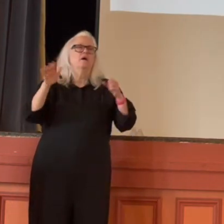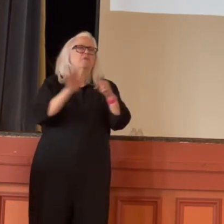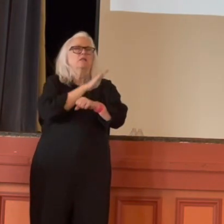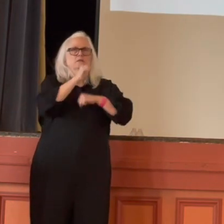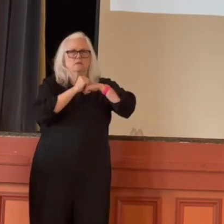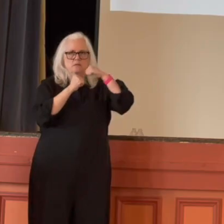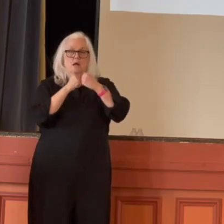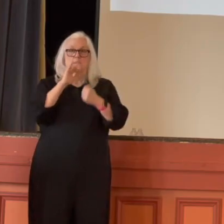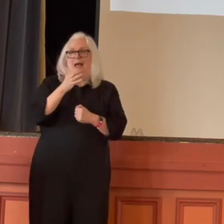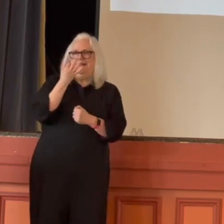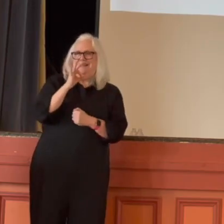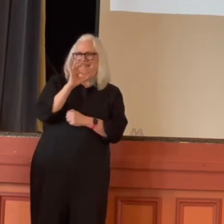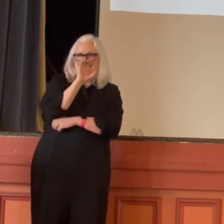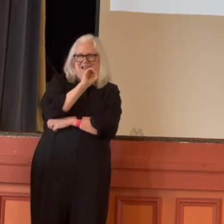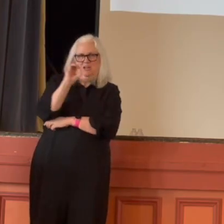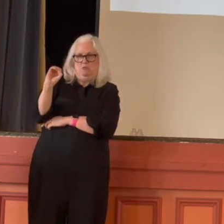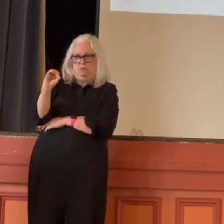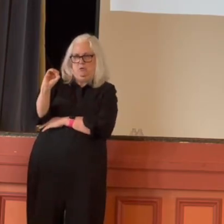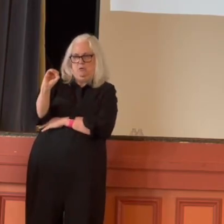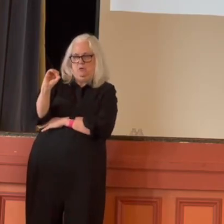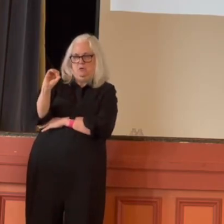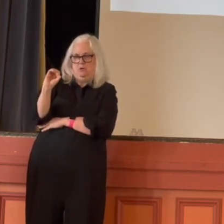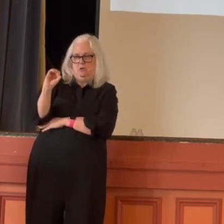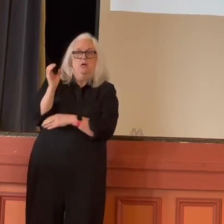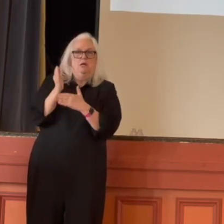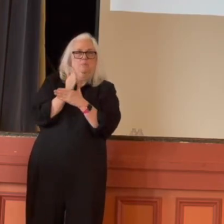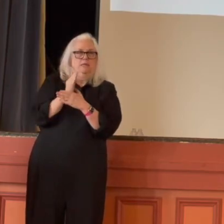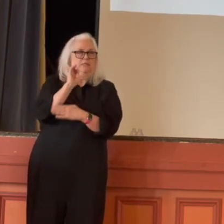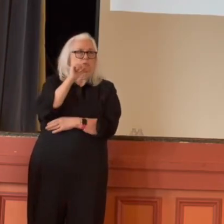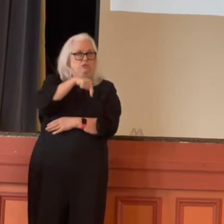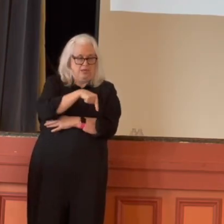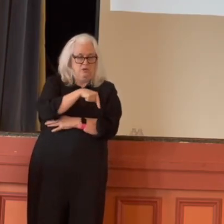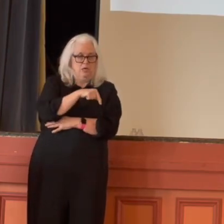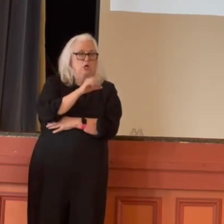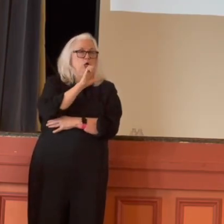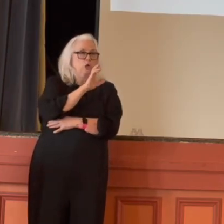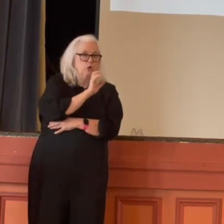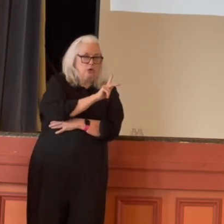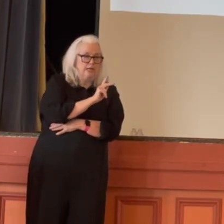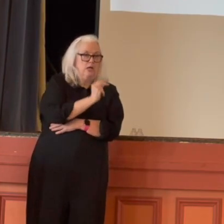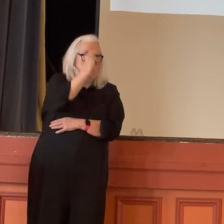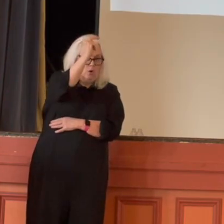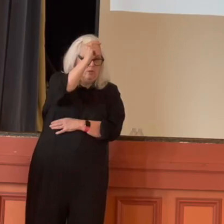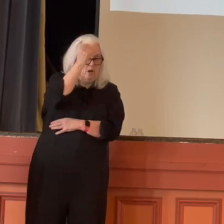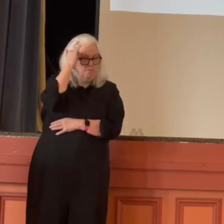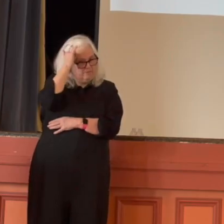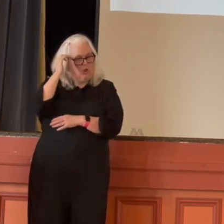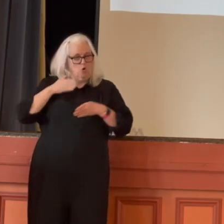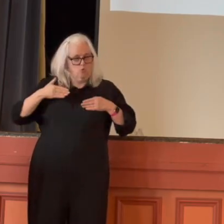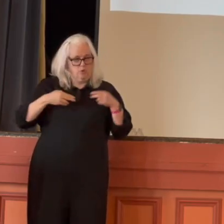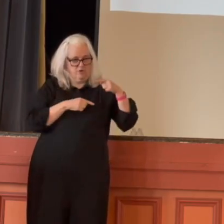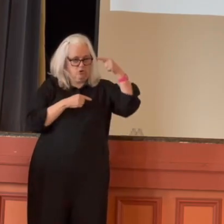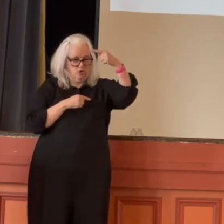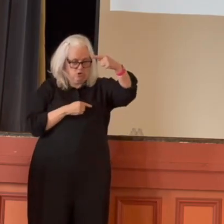by 1900 between the Scajaquada Creek in the north, the Buffalo River in the south. The whole